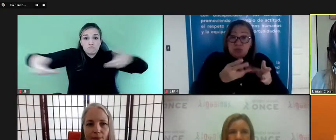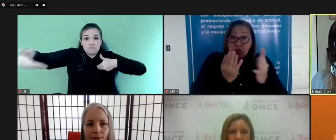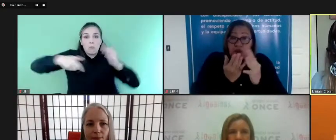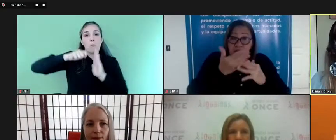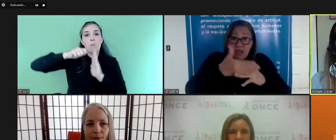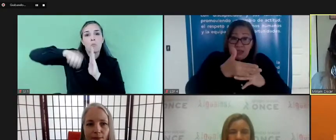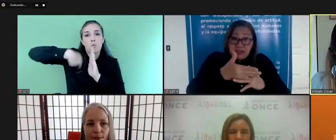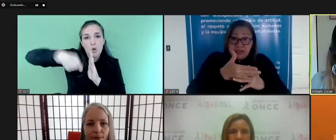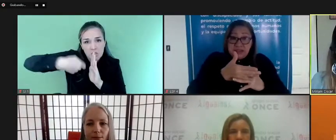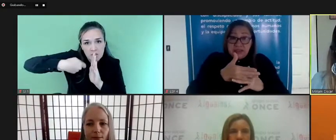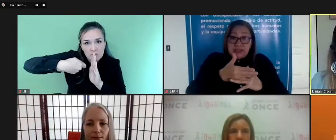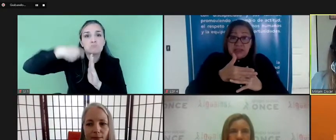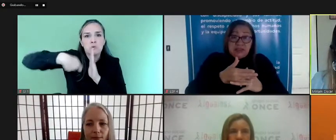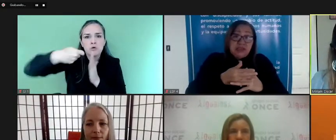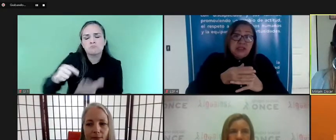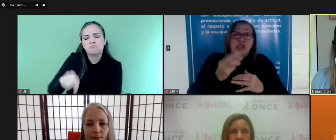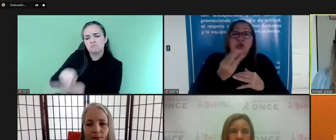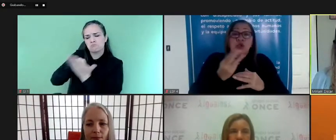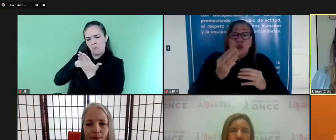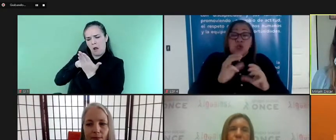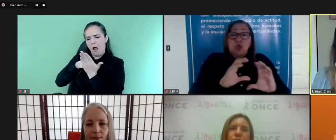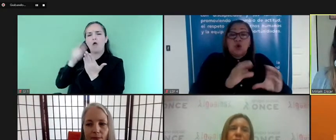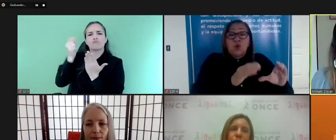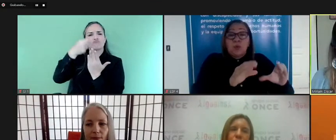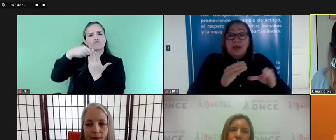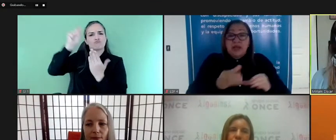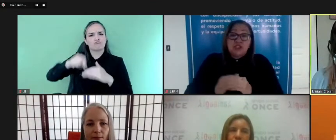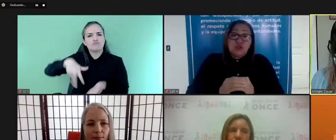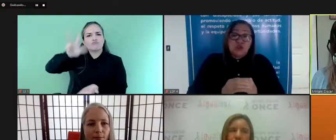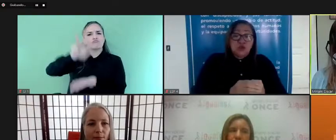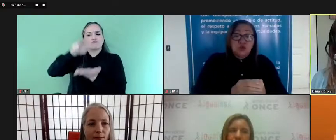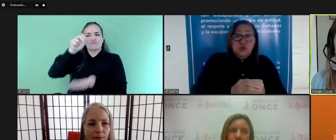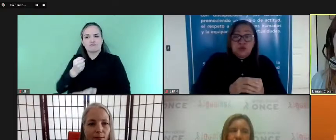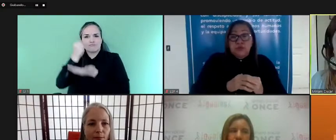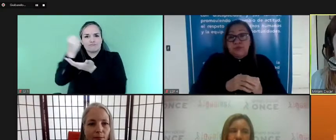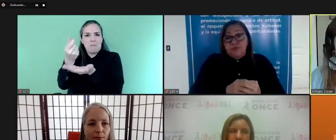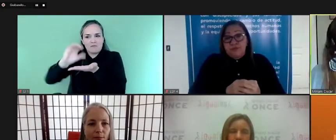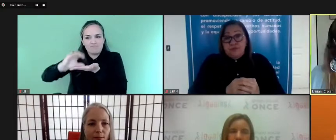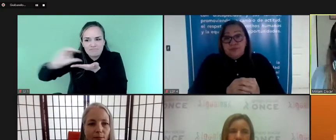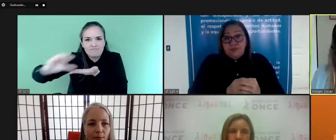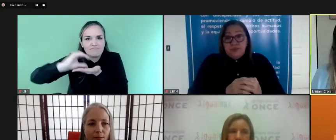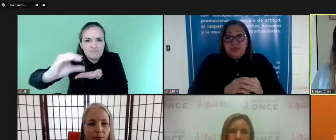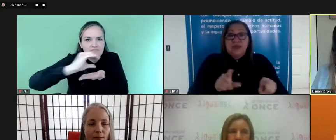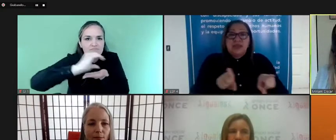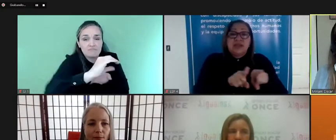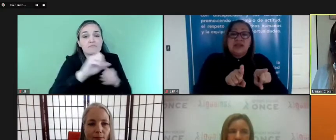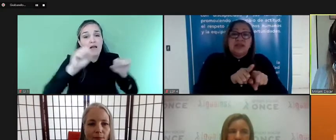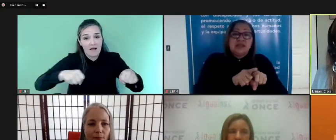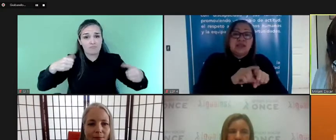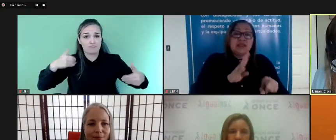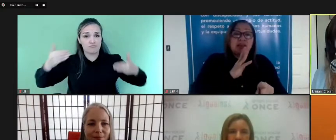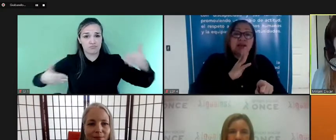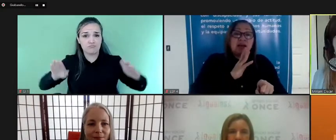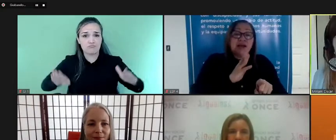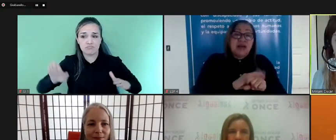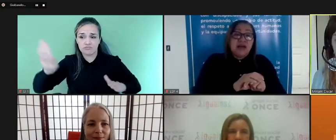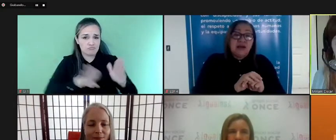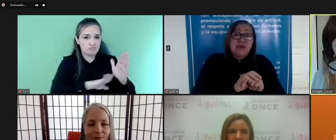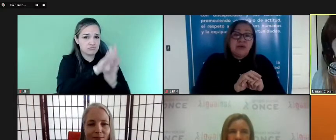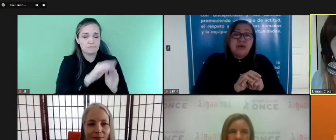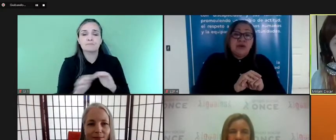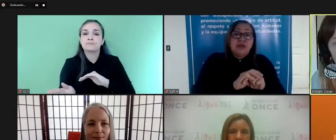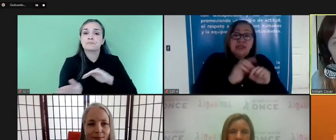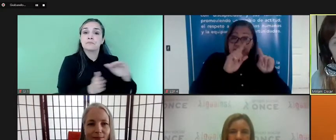present to themselves through the technical office of corporations are branches on-site